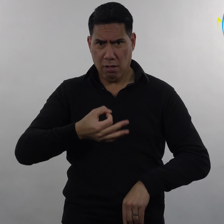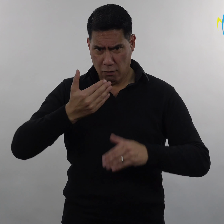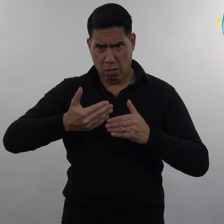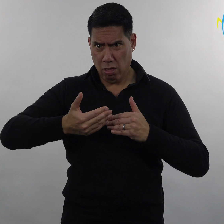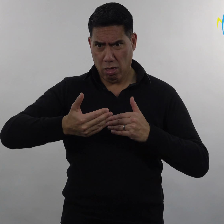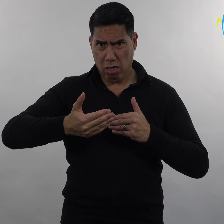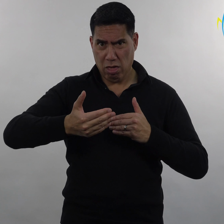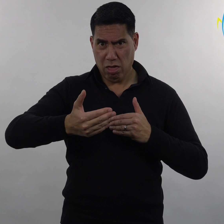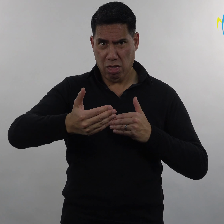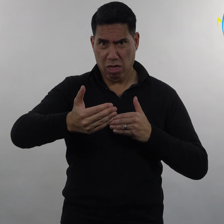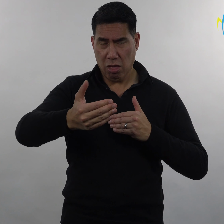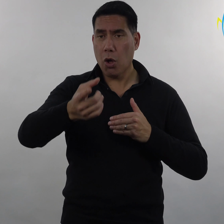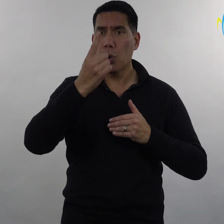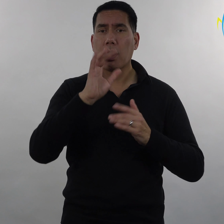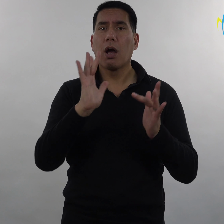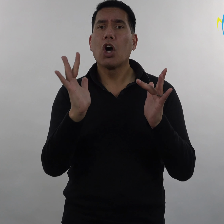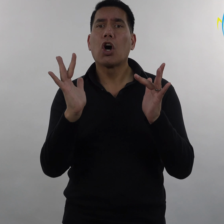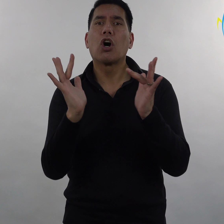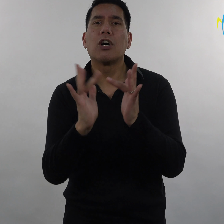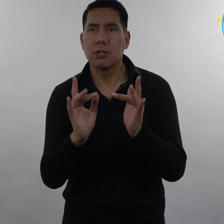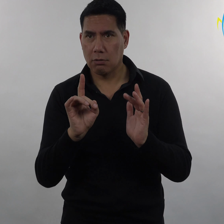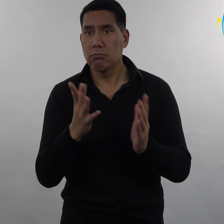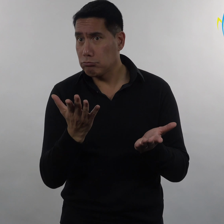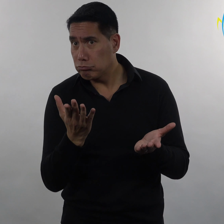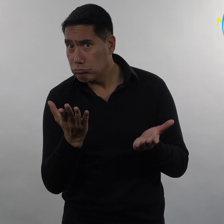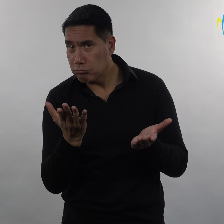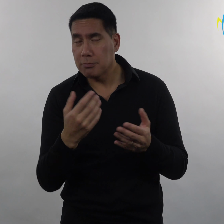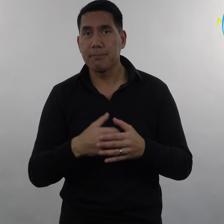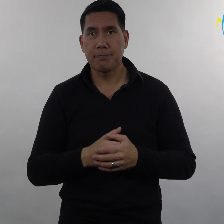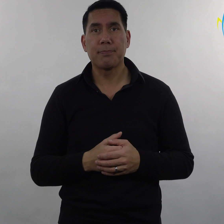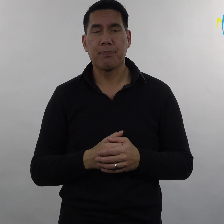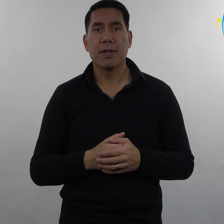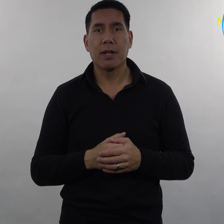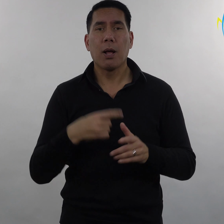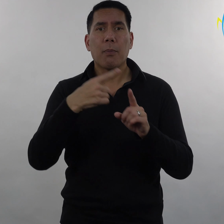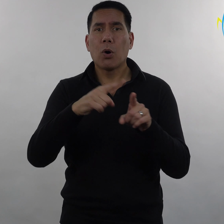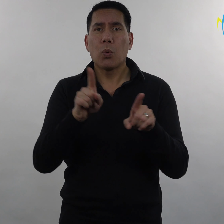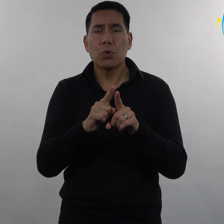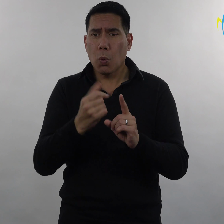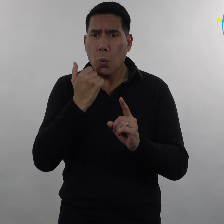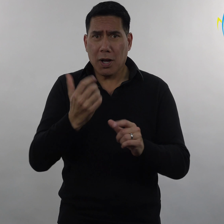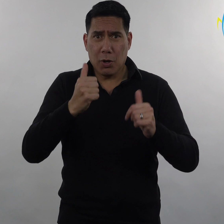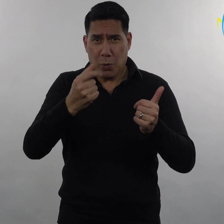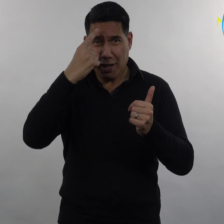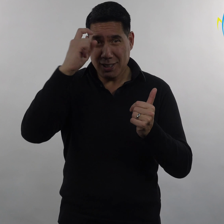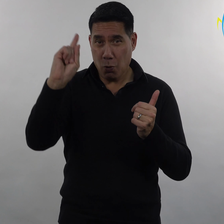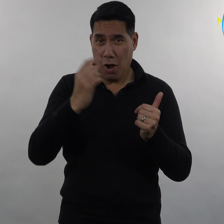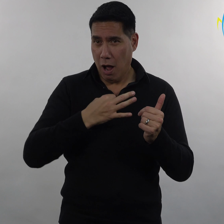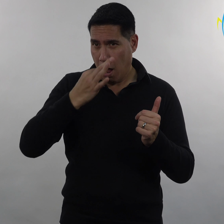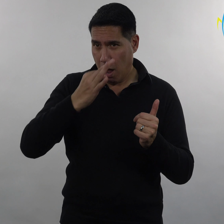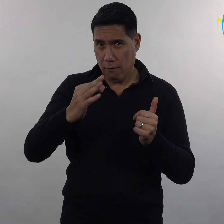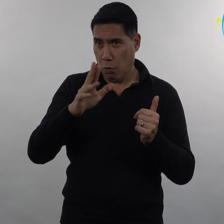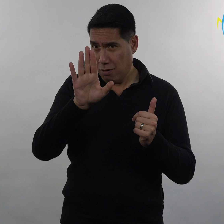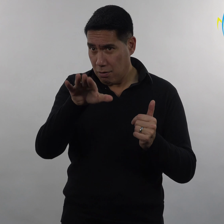plan to be finalised, to follow up with your planner about this. It is also always a good idea to ask for your NDIS